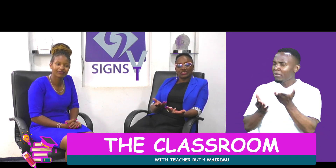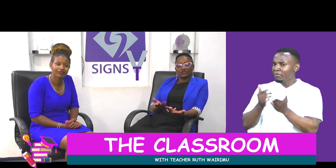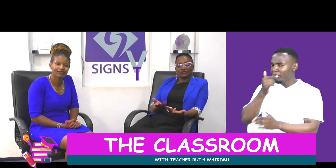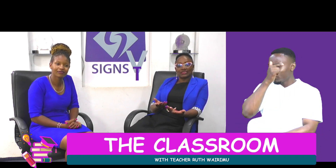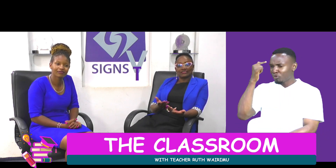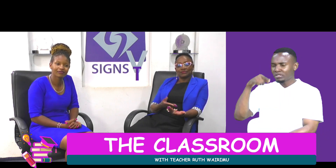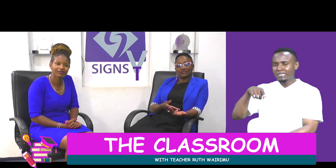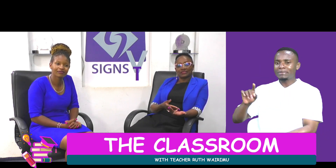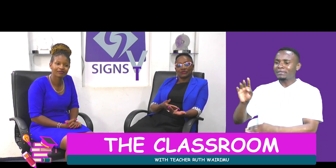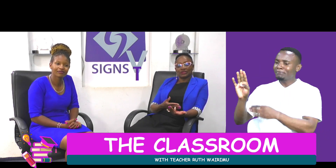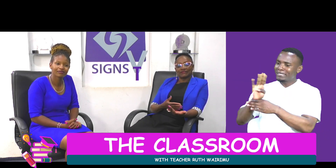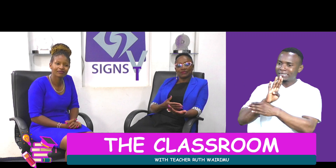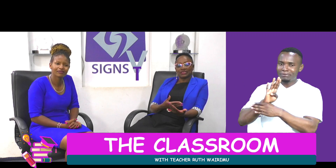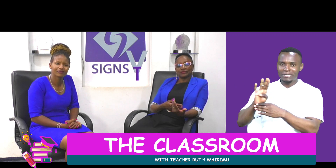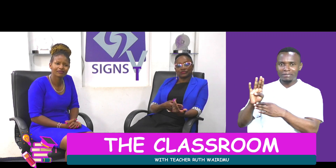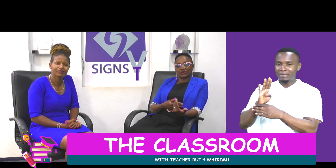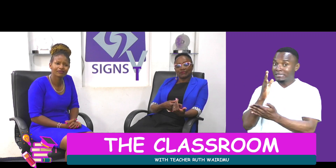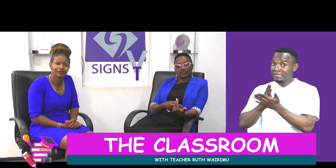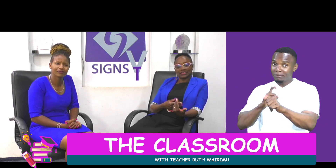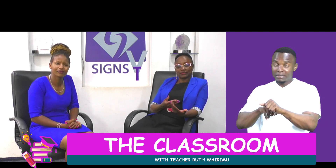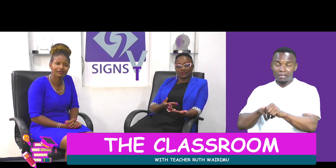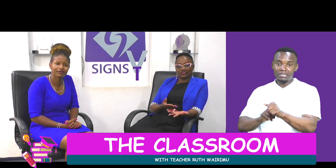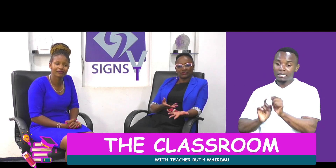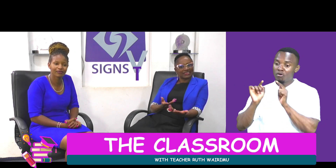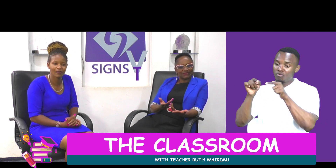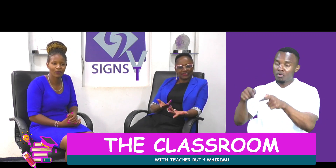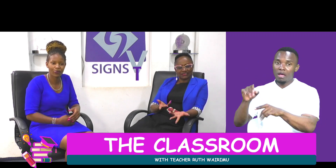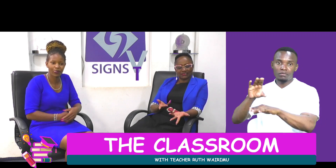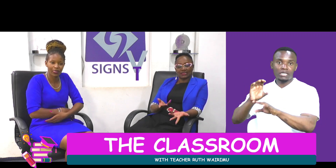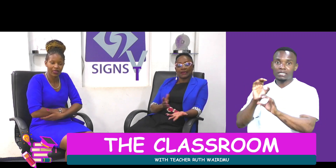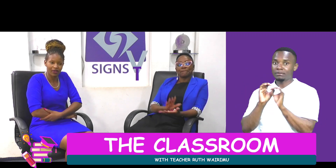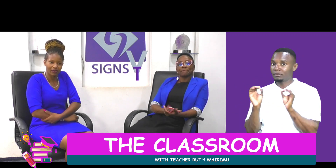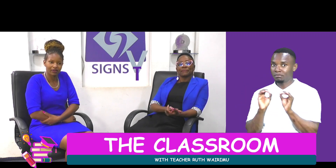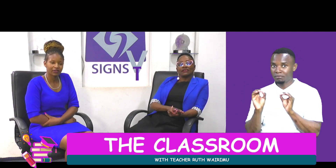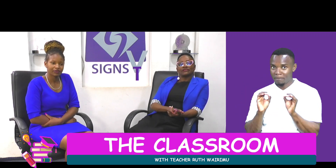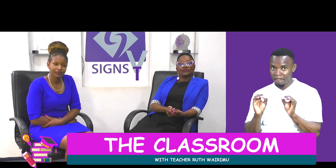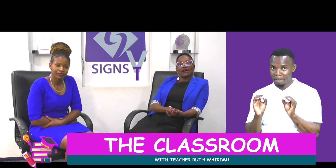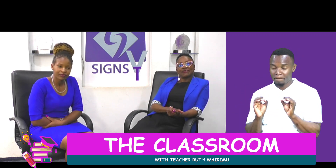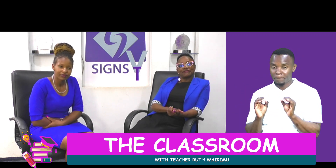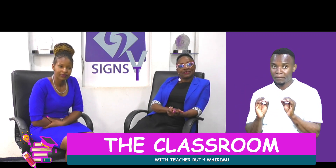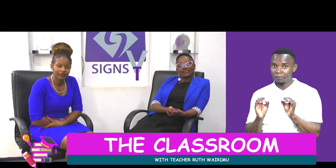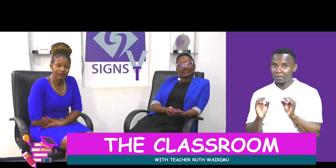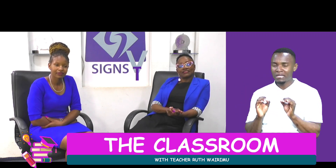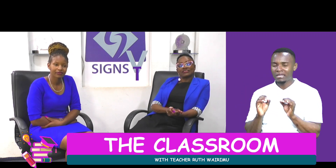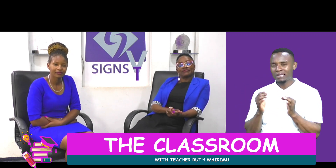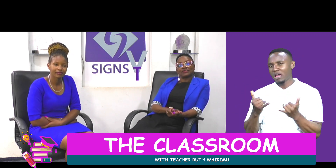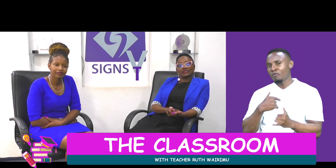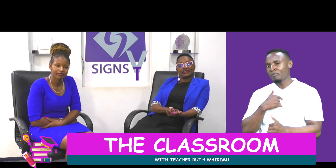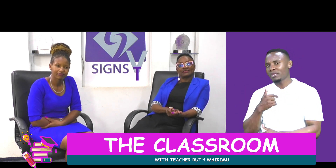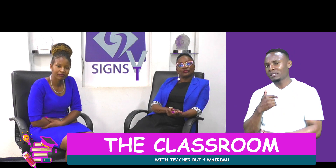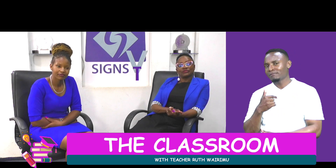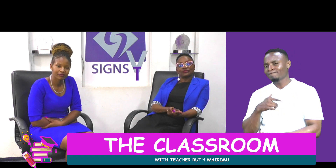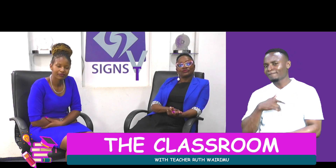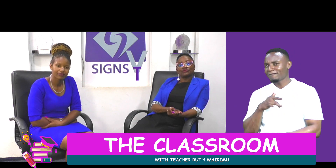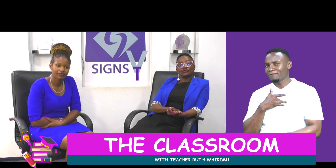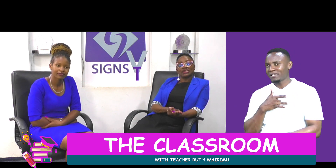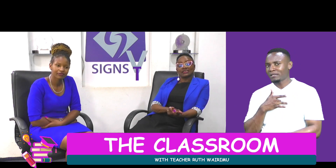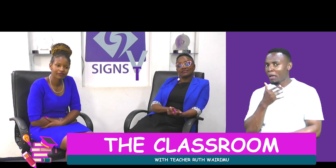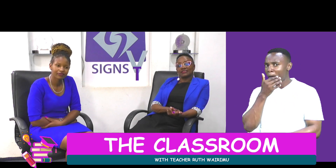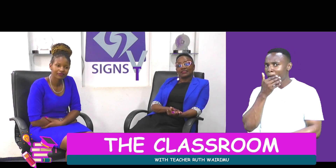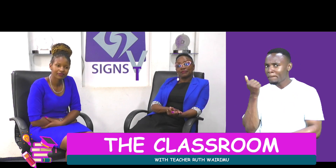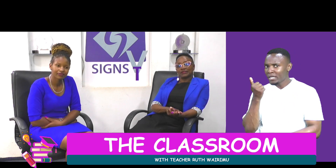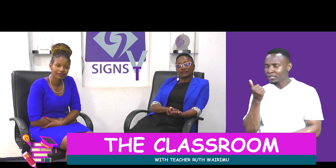busy schedules at times they could never be able to come for the interpretation service. So the church felt that it was good